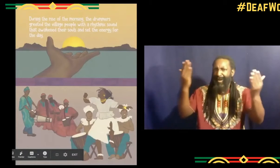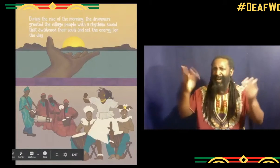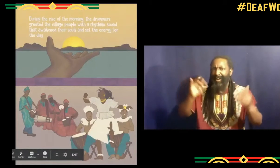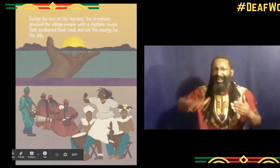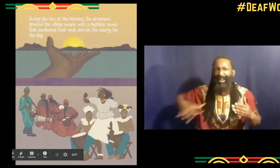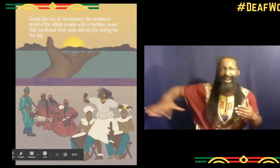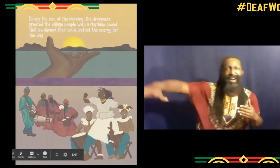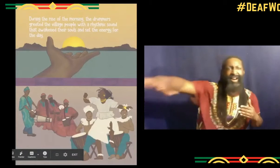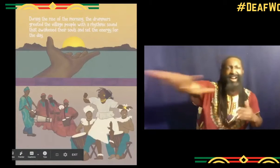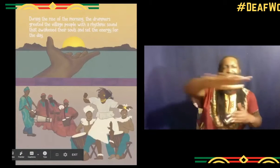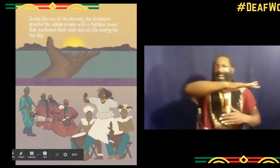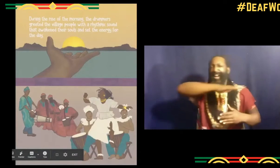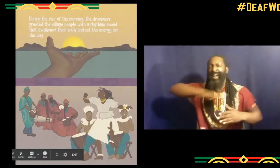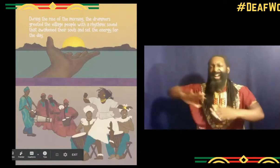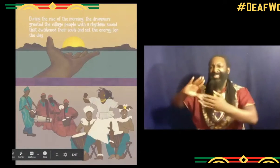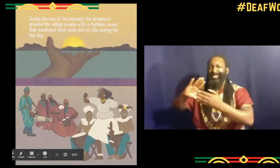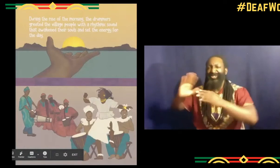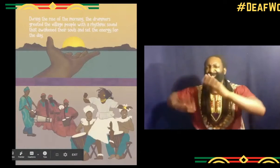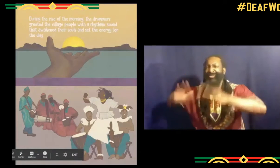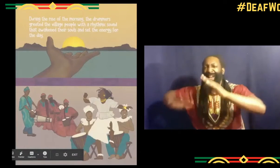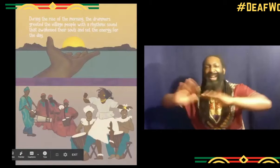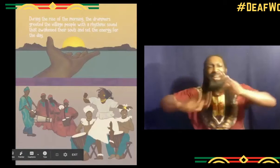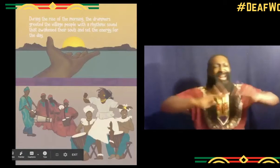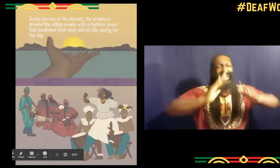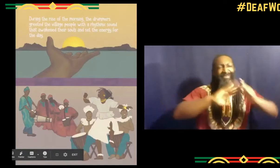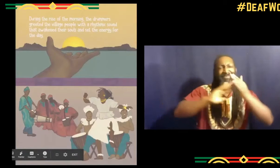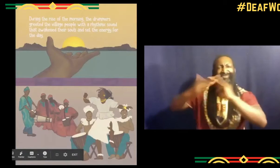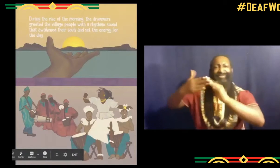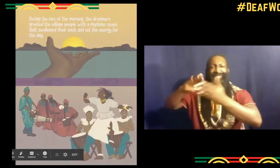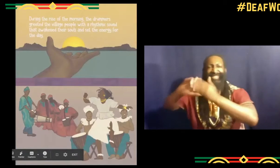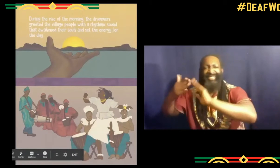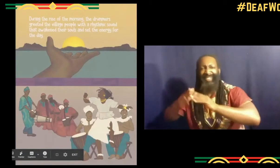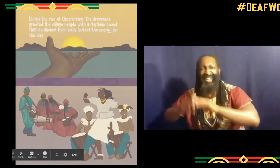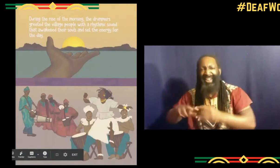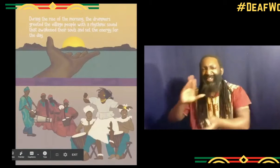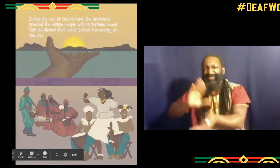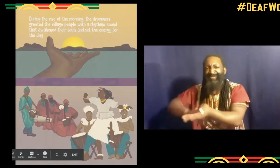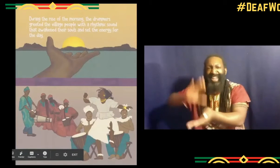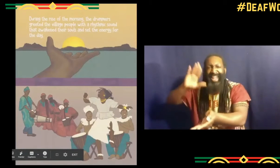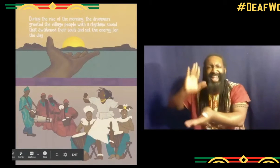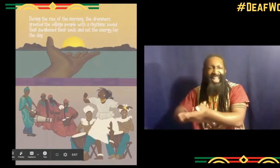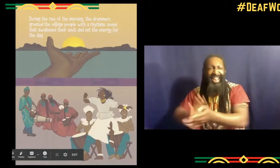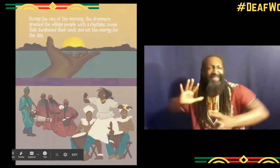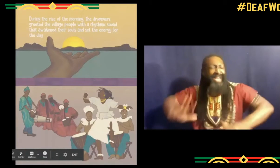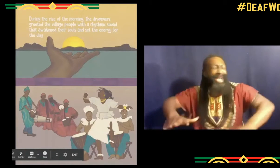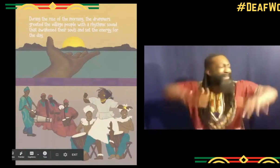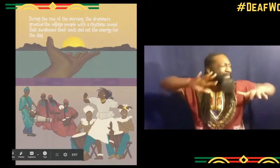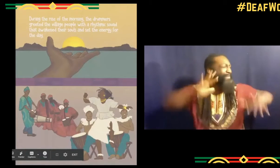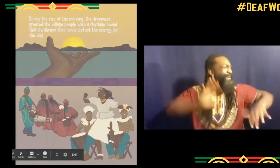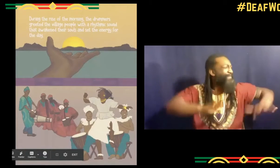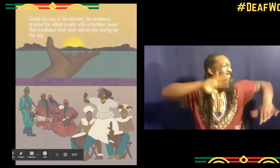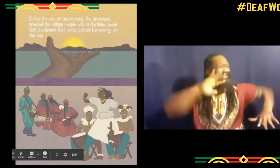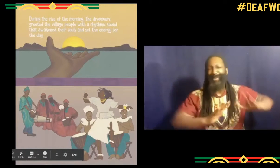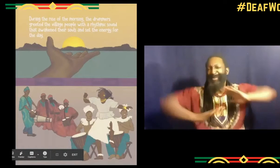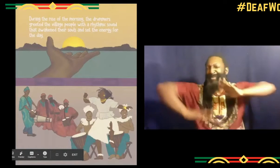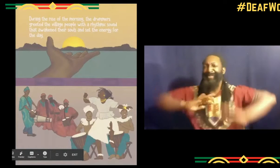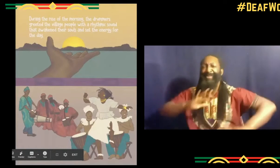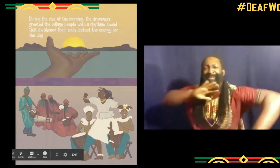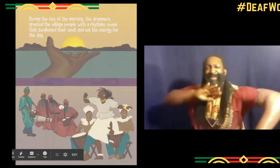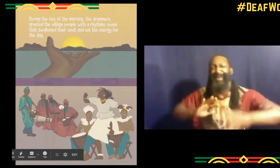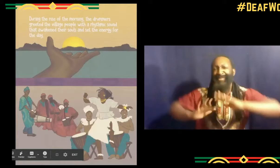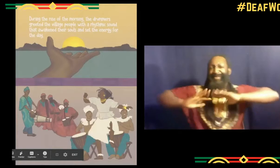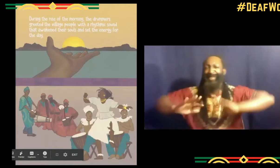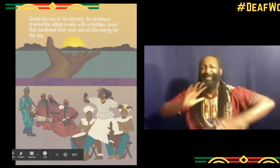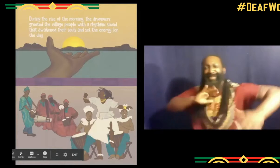during the rise of the morning, the drummers greeted the village people with a